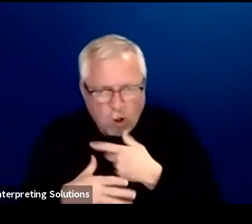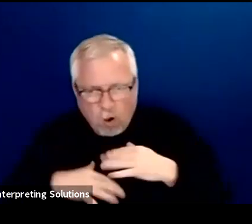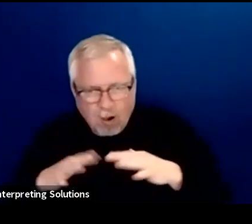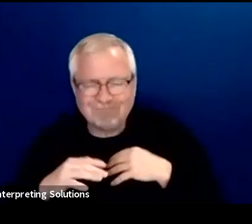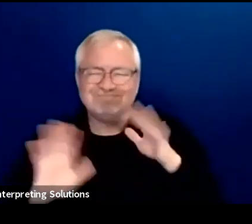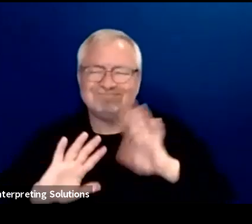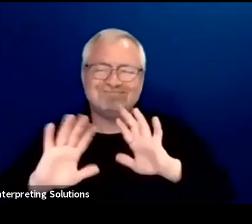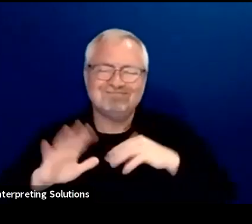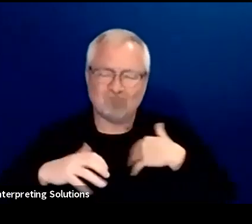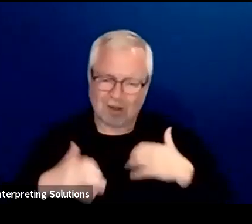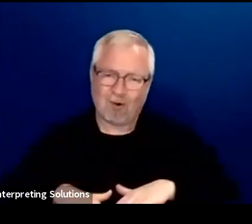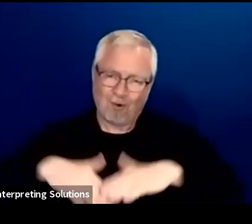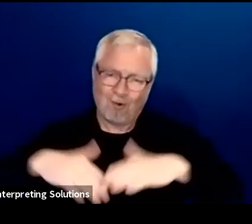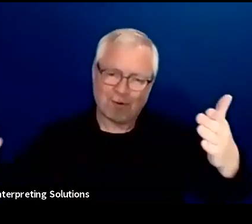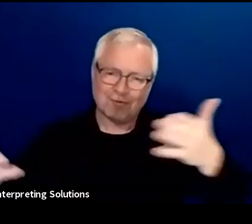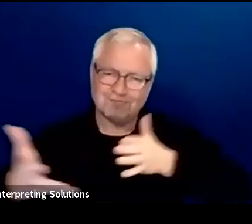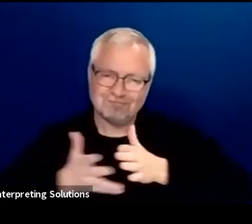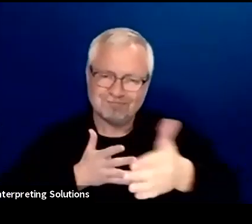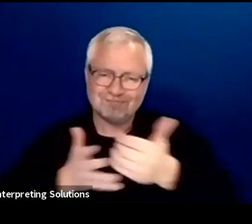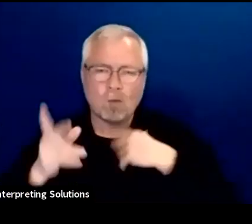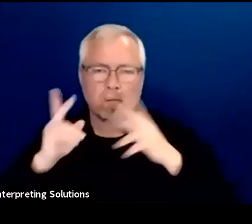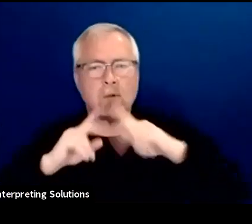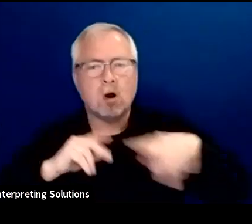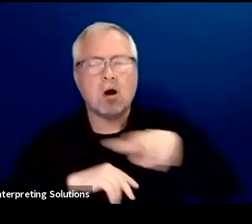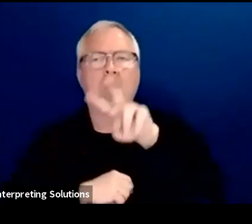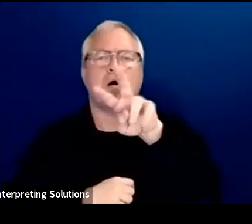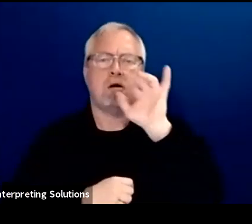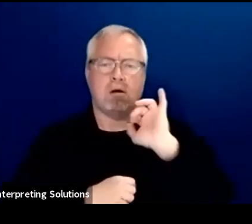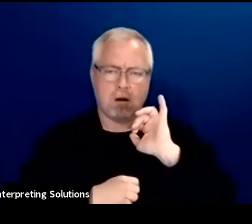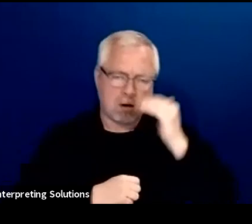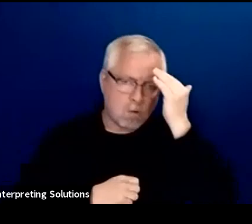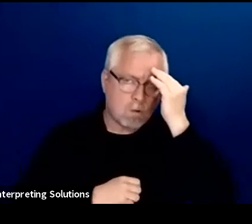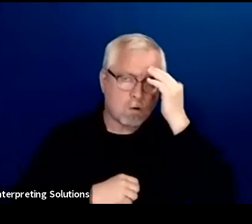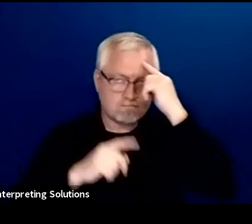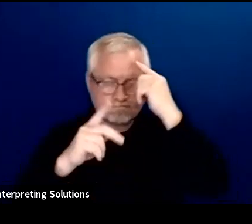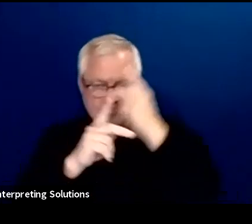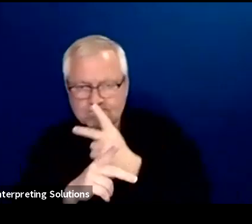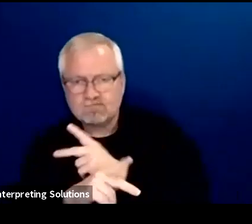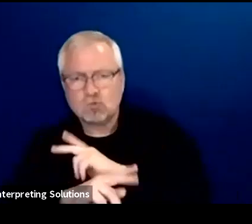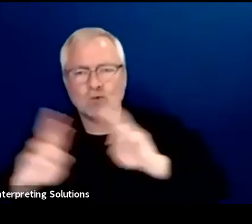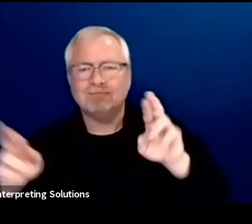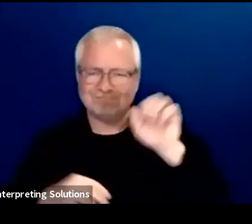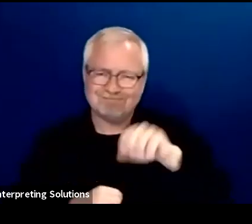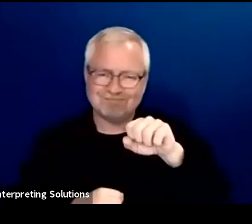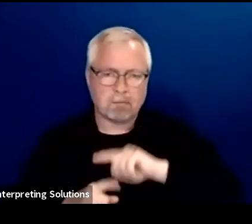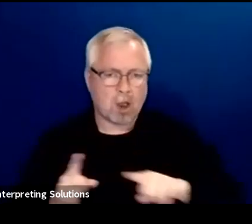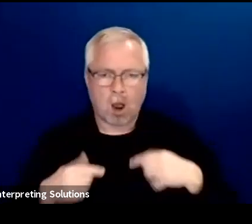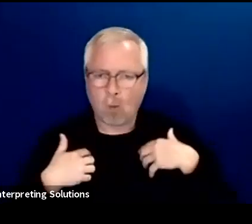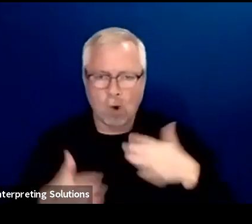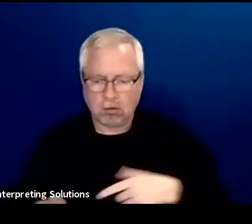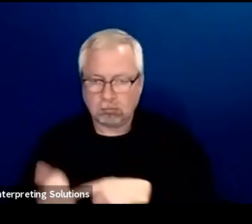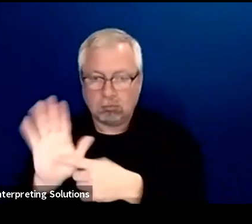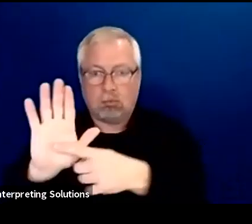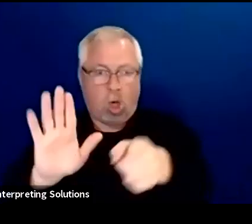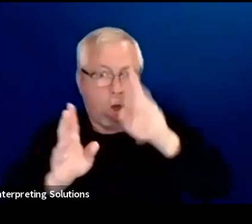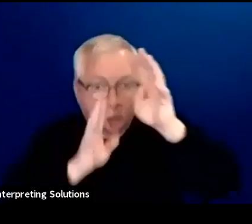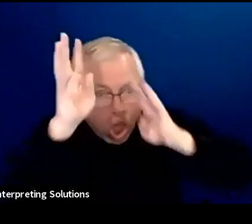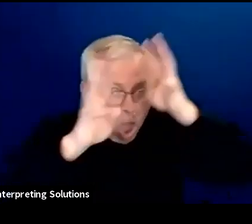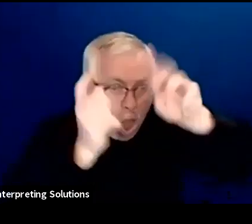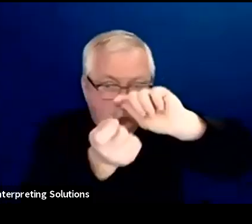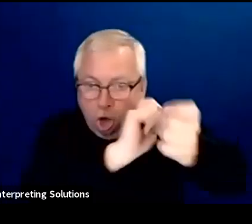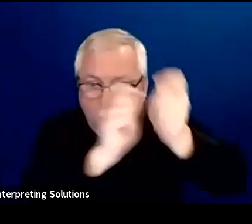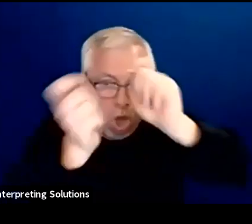to put together a scenario that wasn't the case. So we'll do all we can to get that out to you as quickly as possible. Next question, and Teddy, let